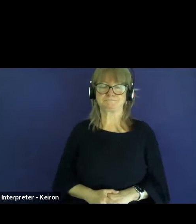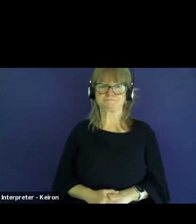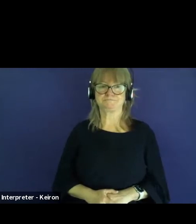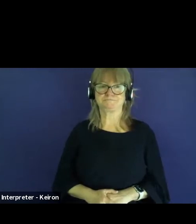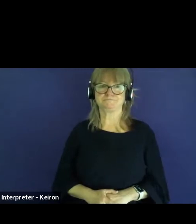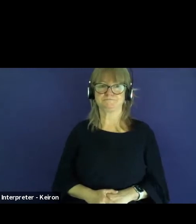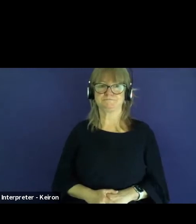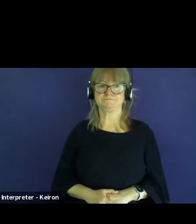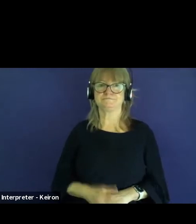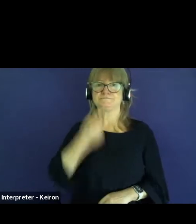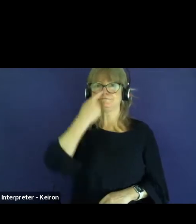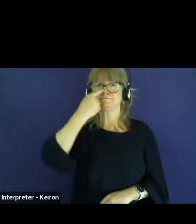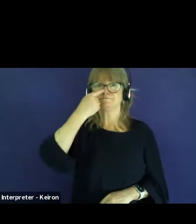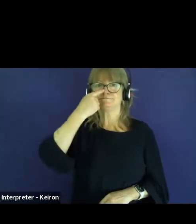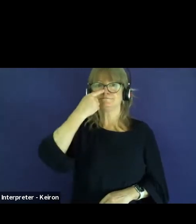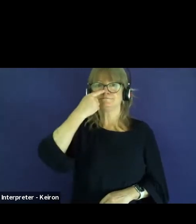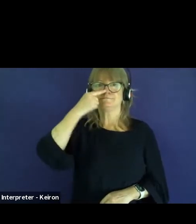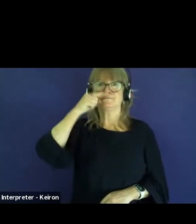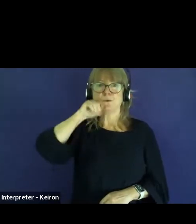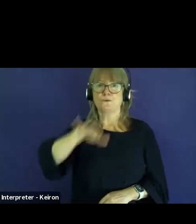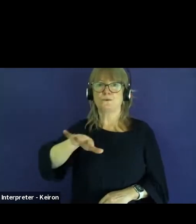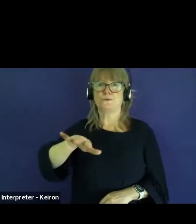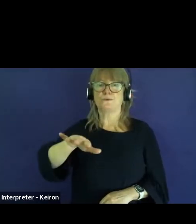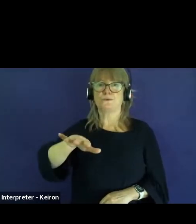In through our nose, out through our mouth.